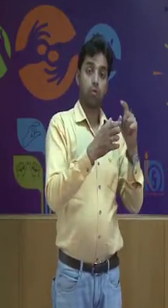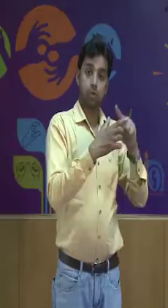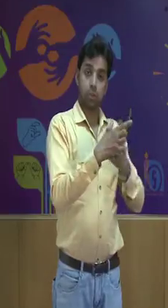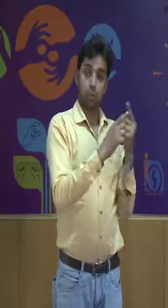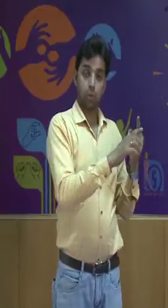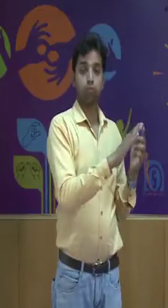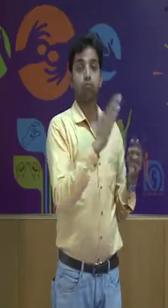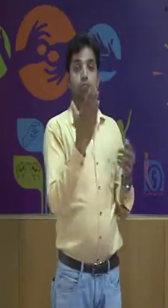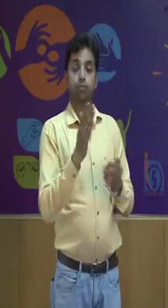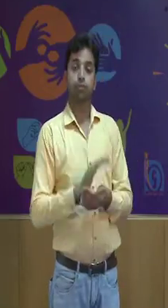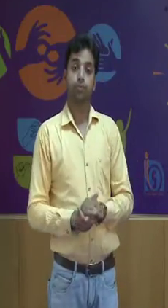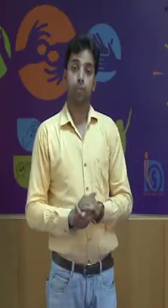Saryu Pareen